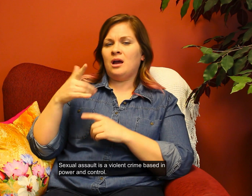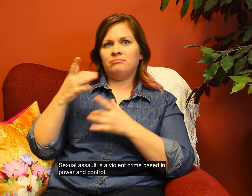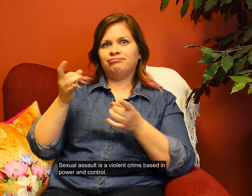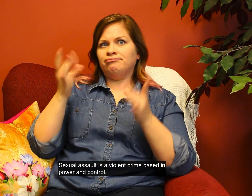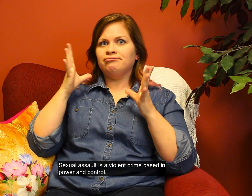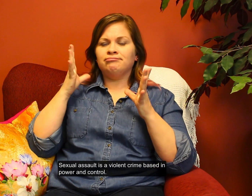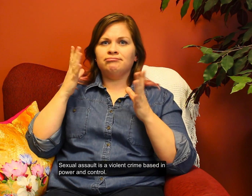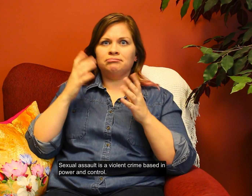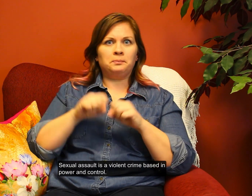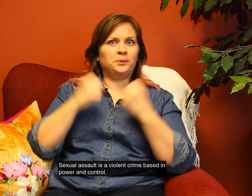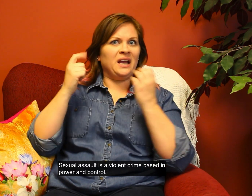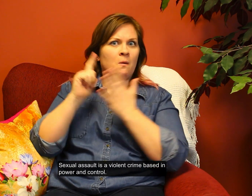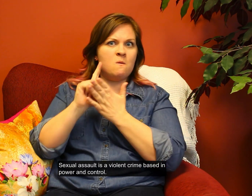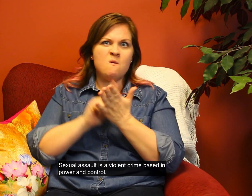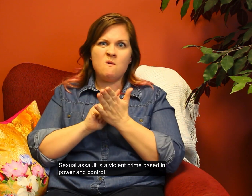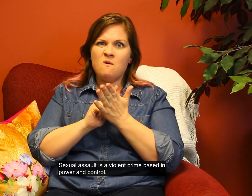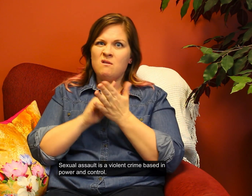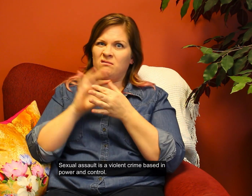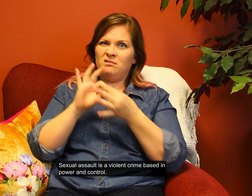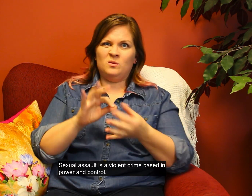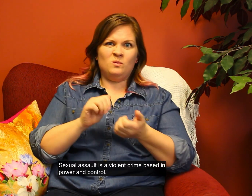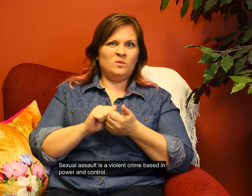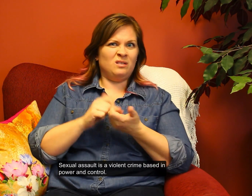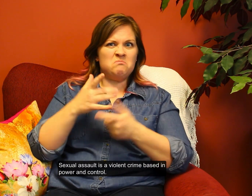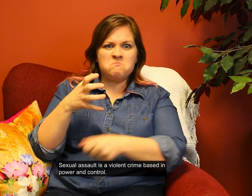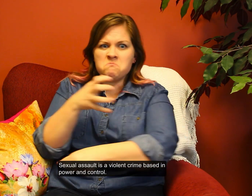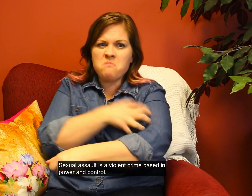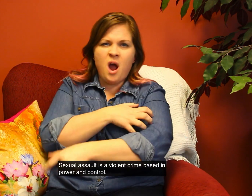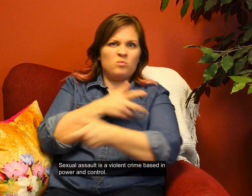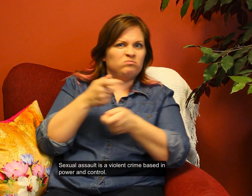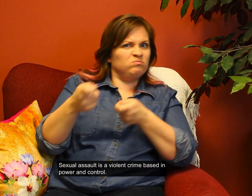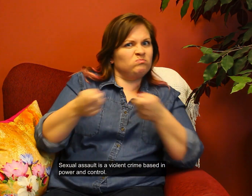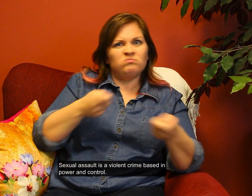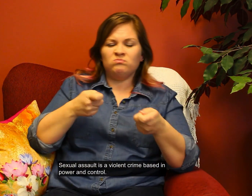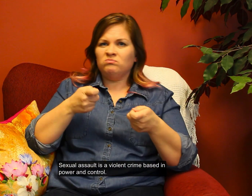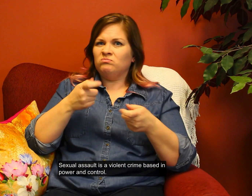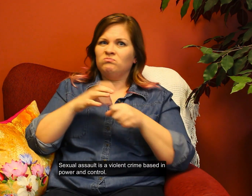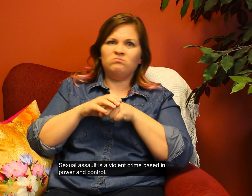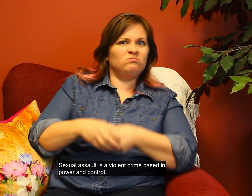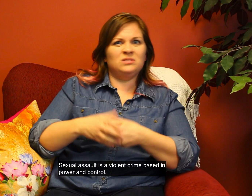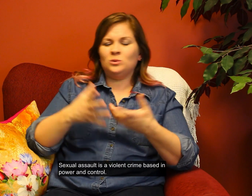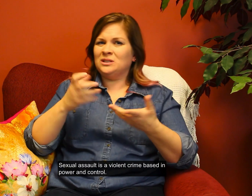Sexual assault is a violent crime based in power and control.